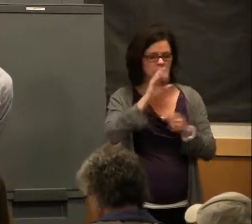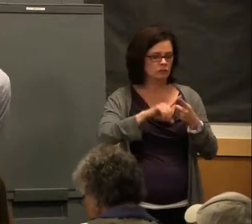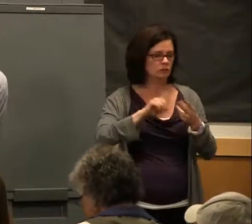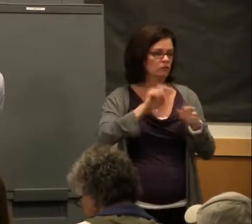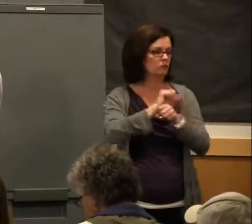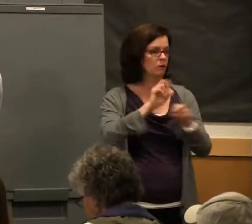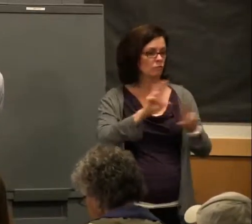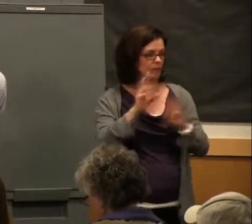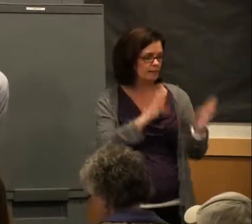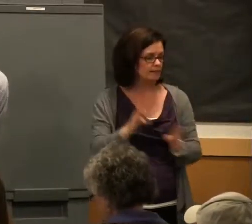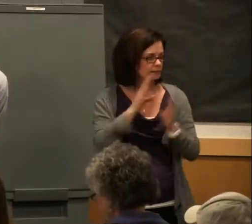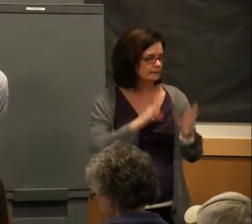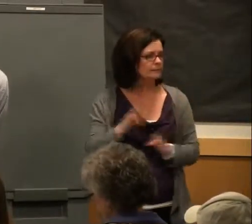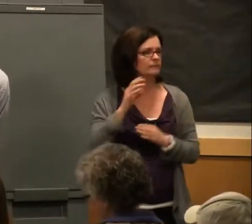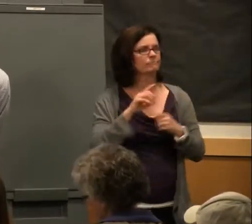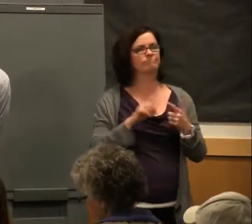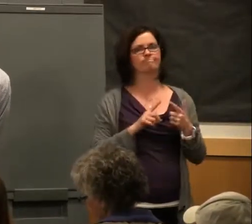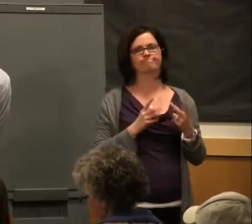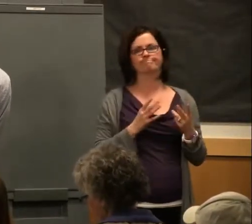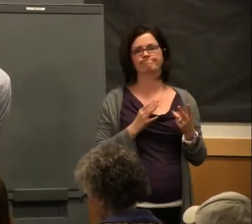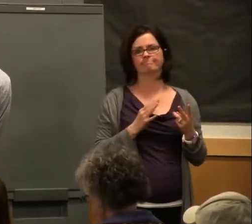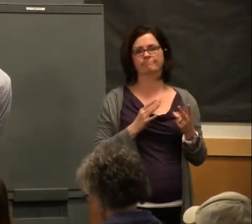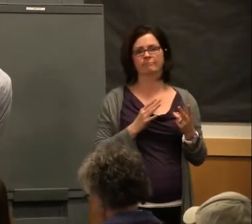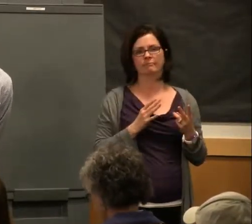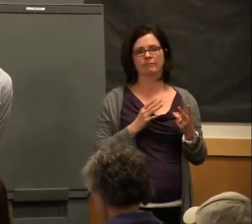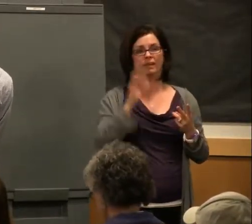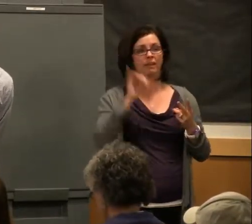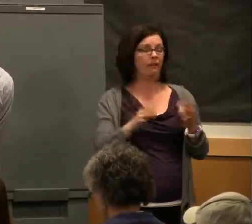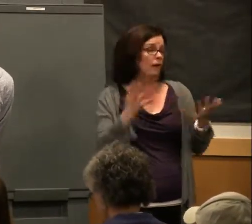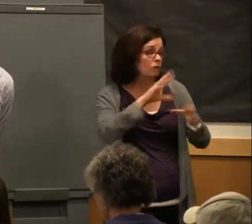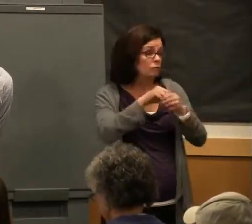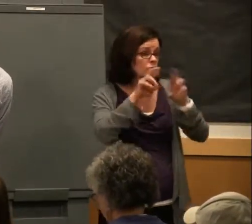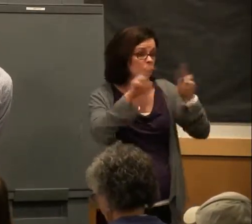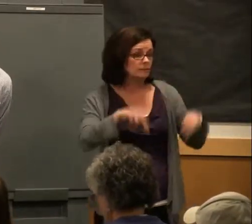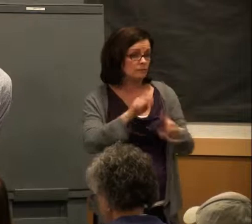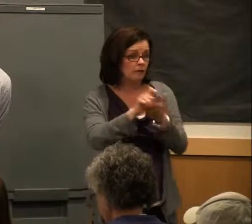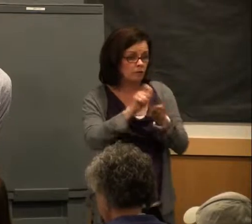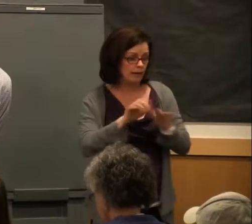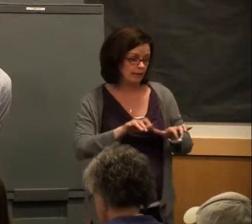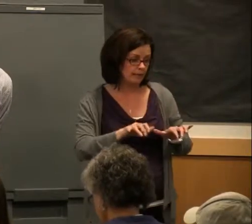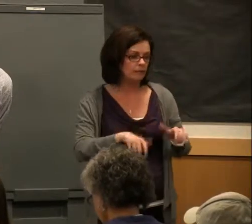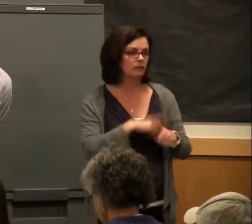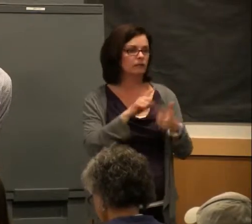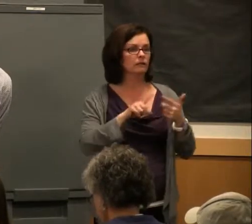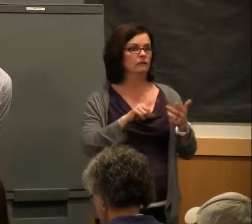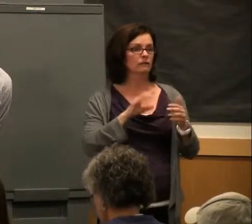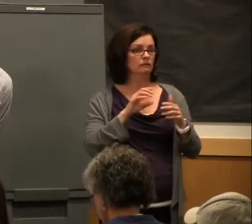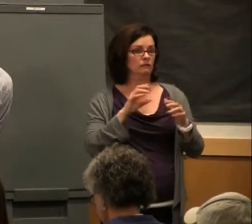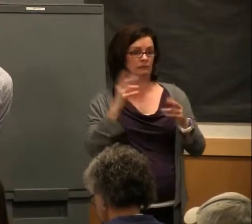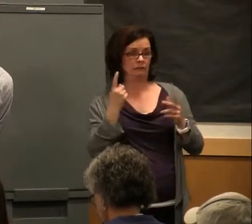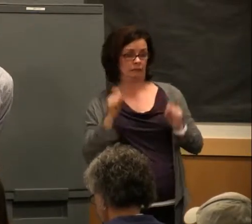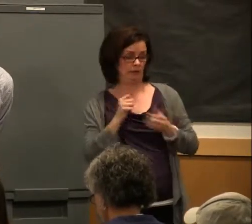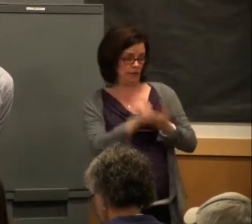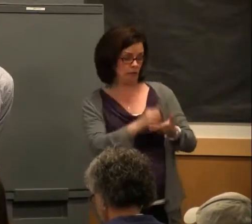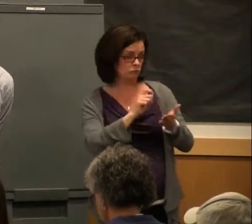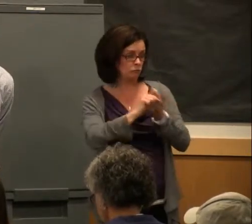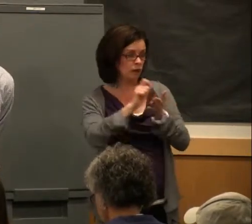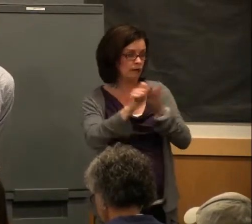readiness training. That can look like resume writing, help with writing a resume,